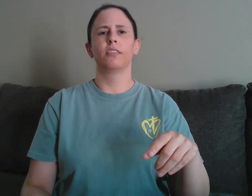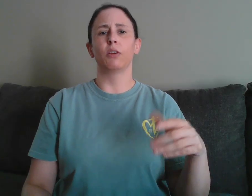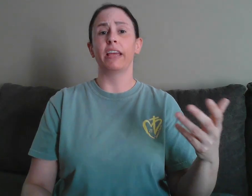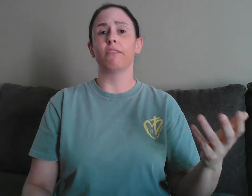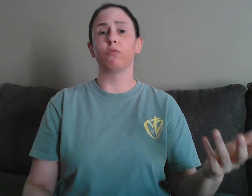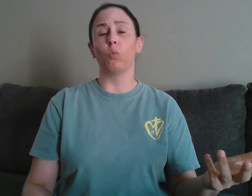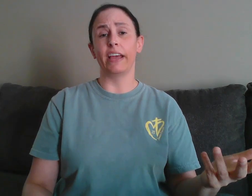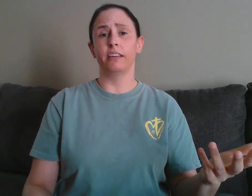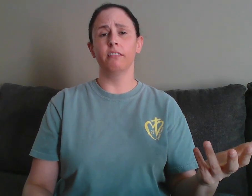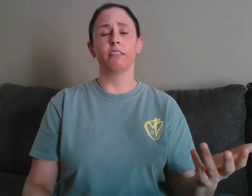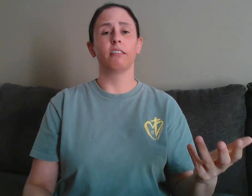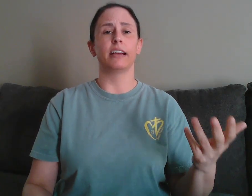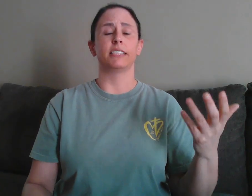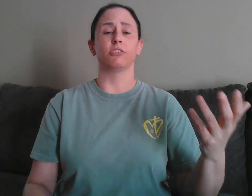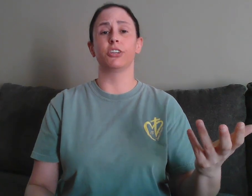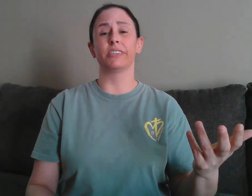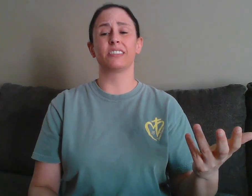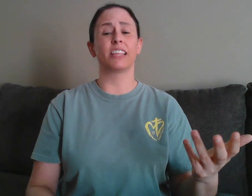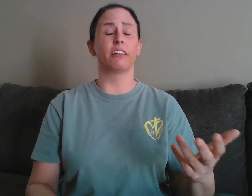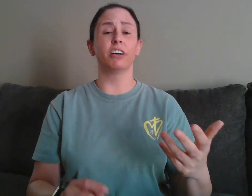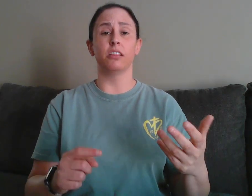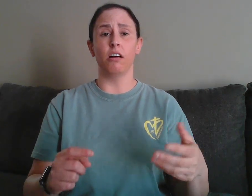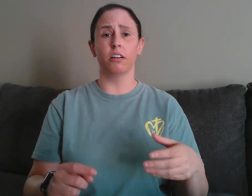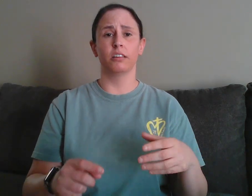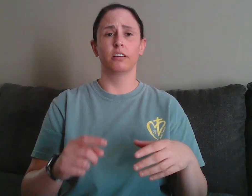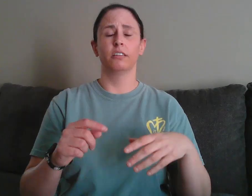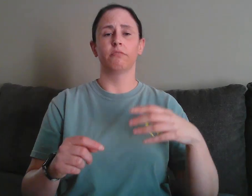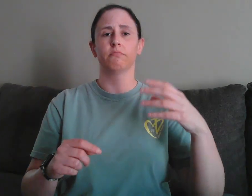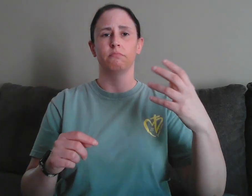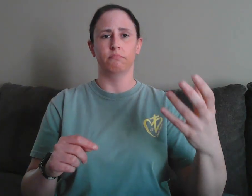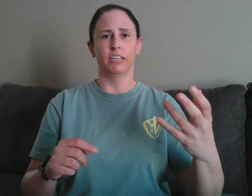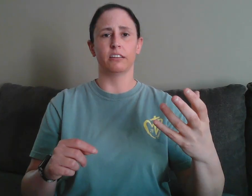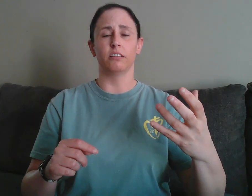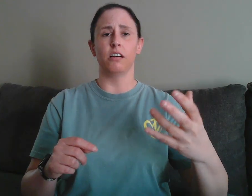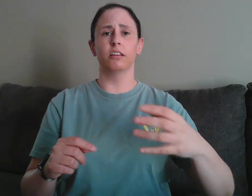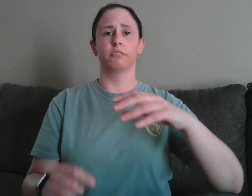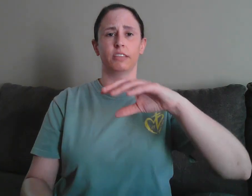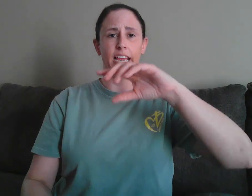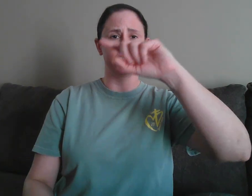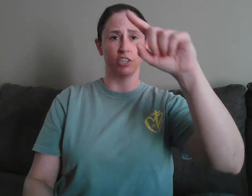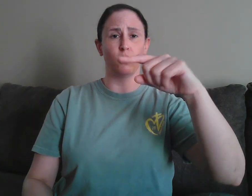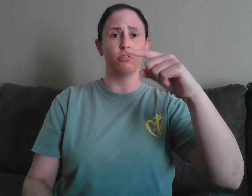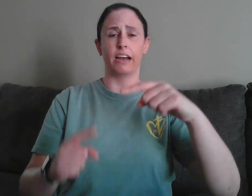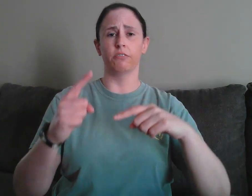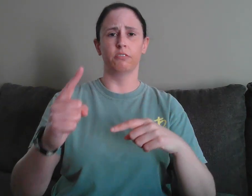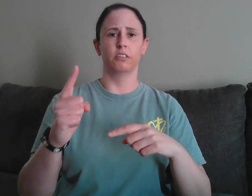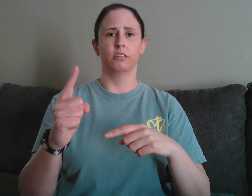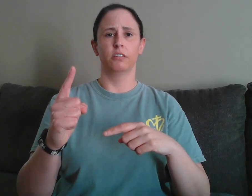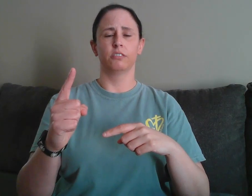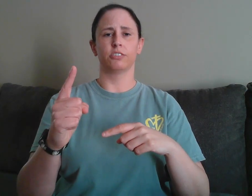Then we have when. I tell students to think of a clock. In a clock, the hands go around.